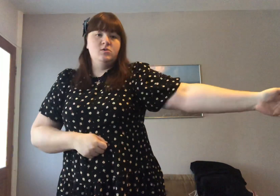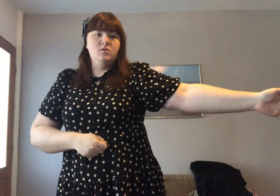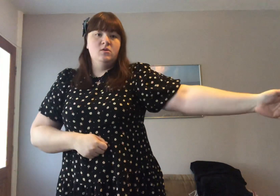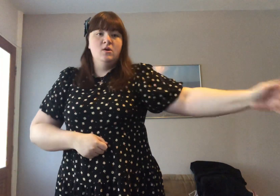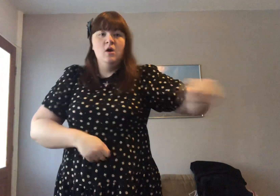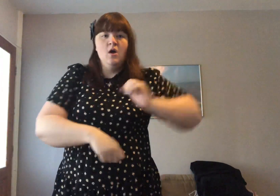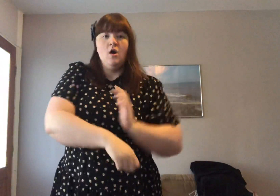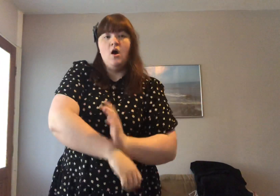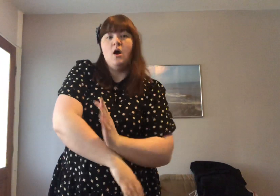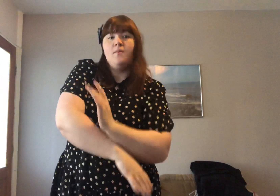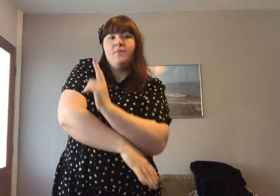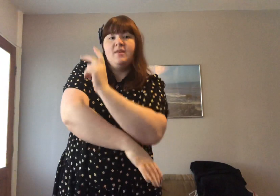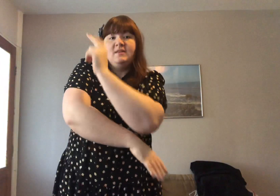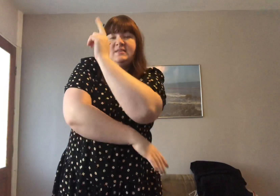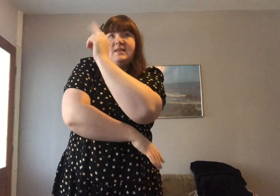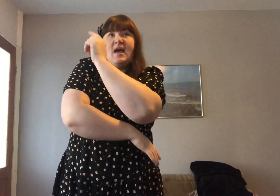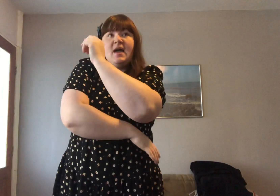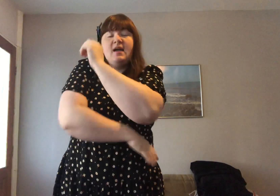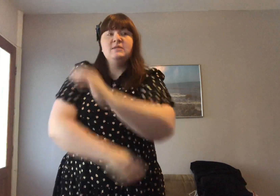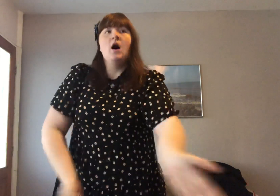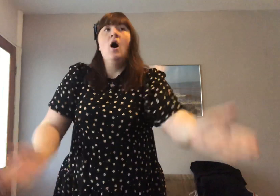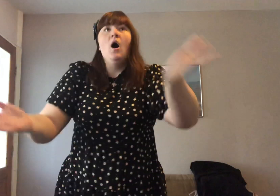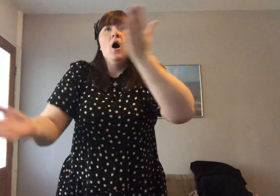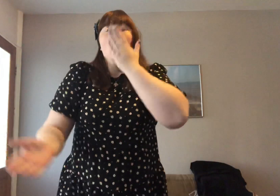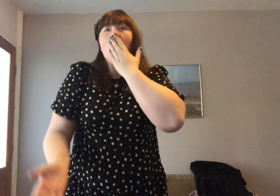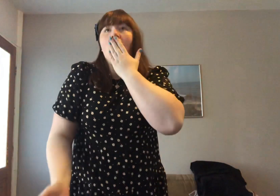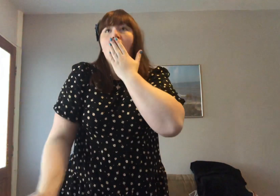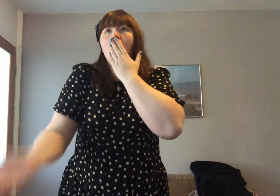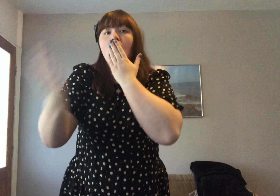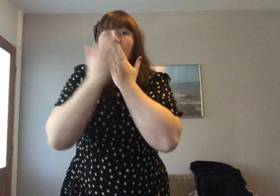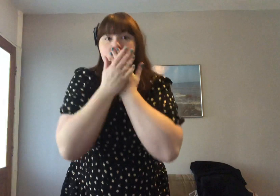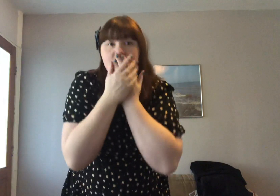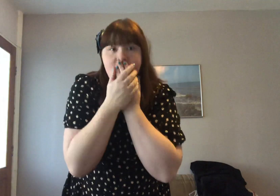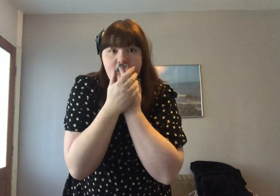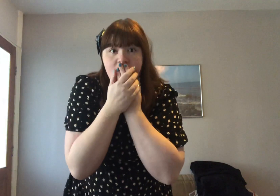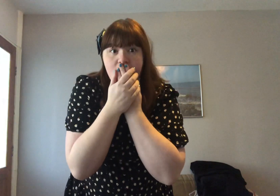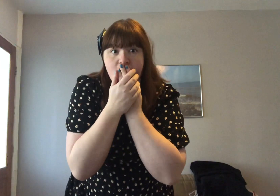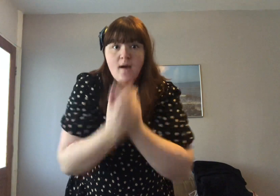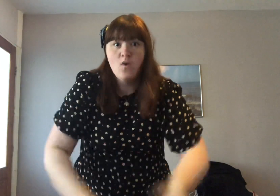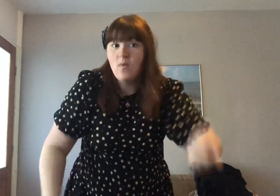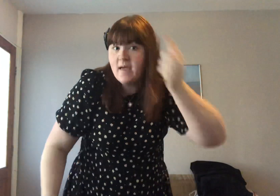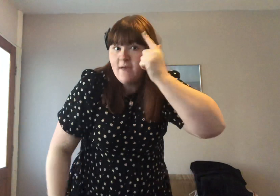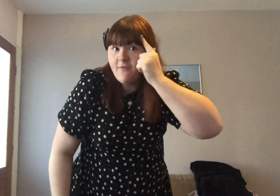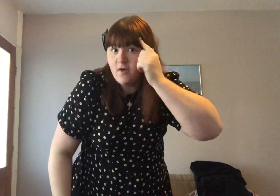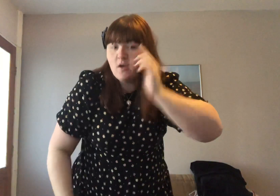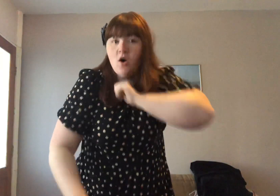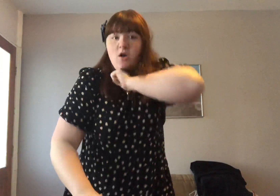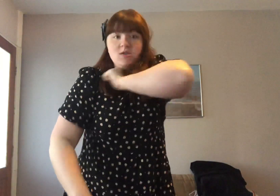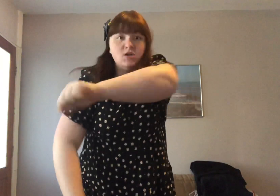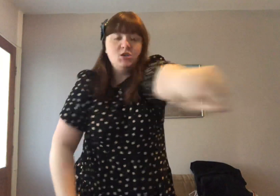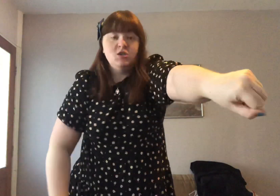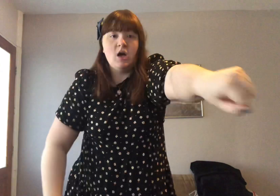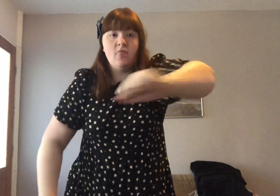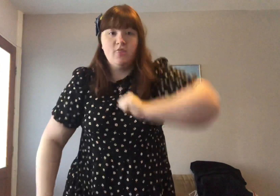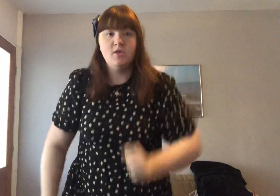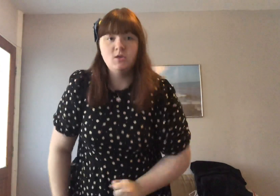door. Up the stairs. Oh no, we forgot to shut the